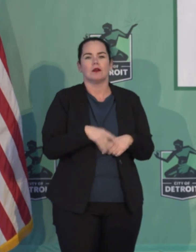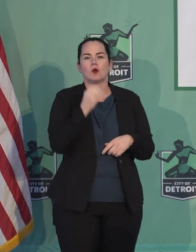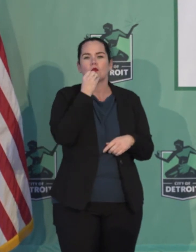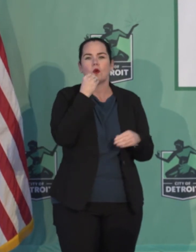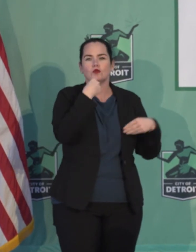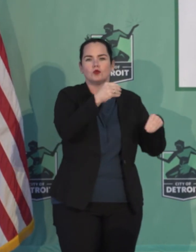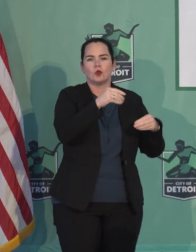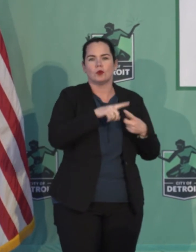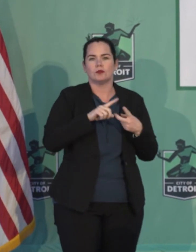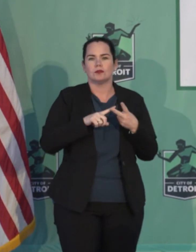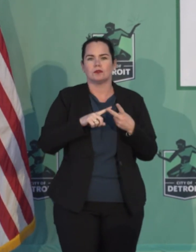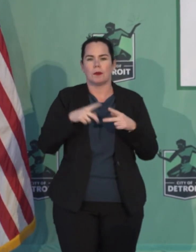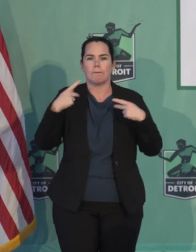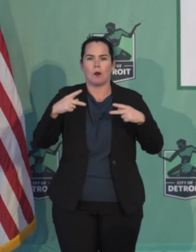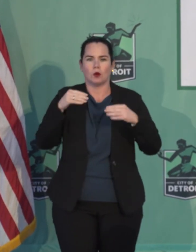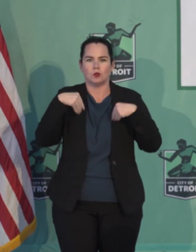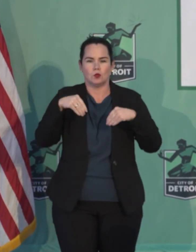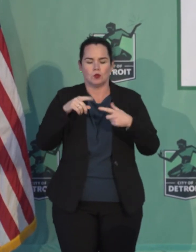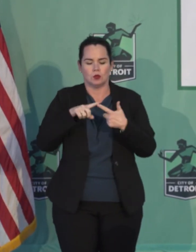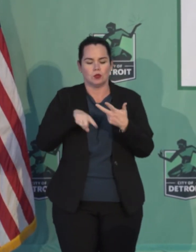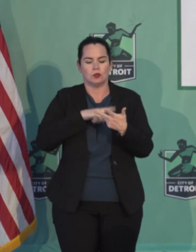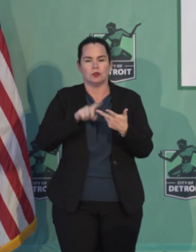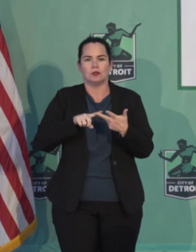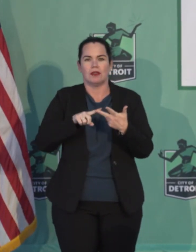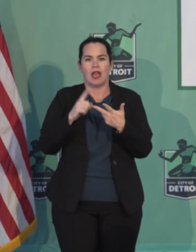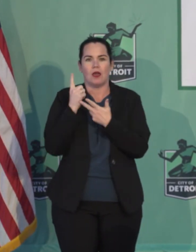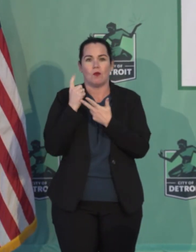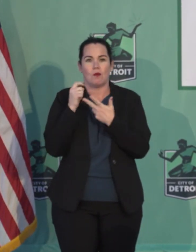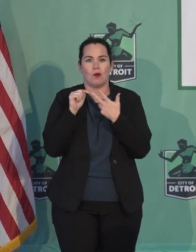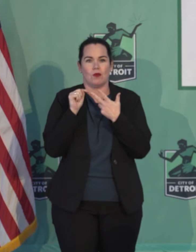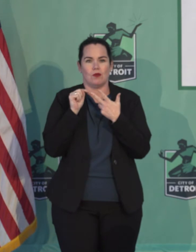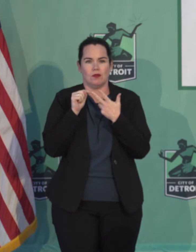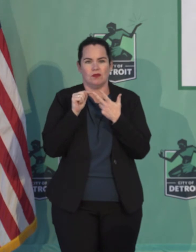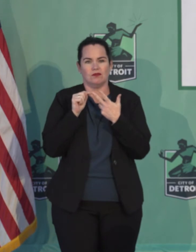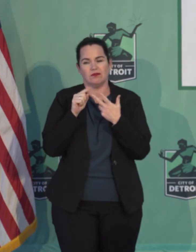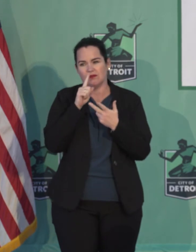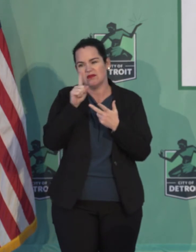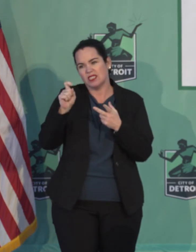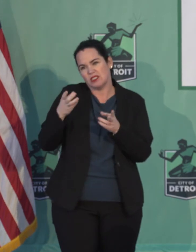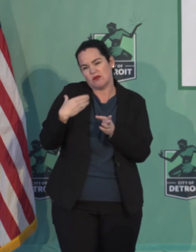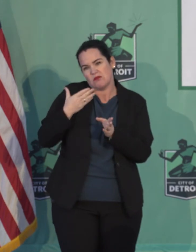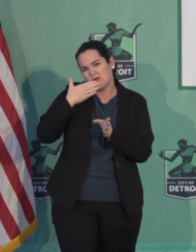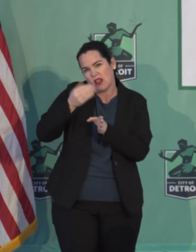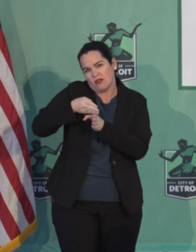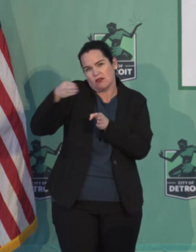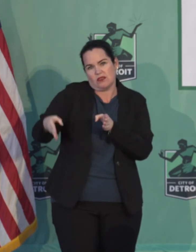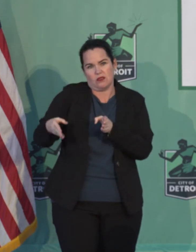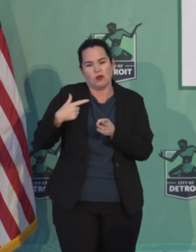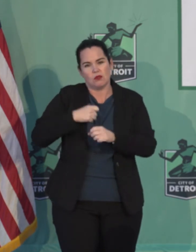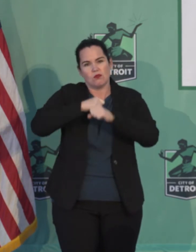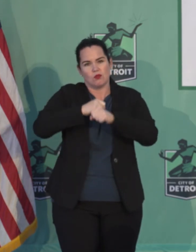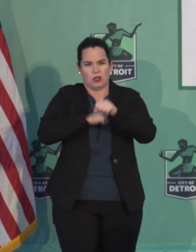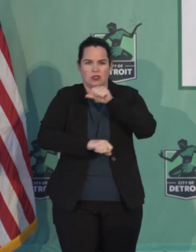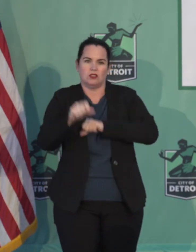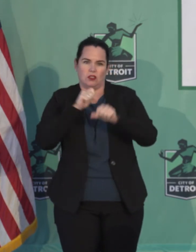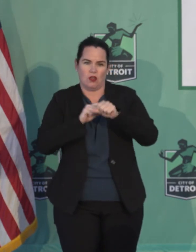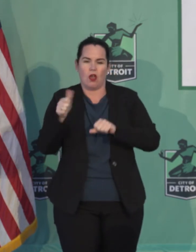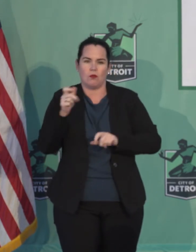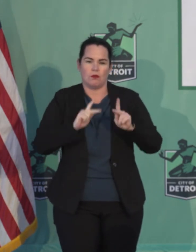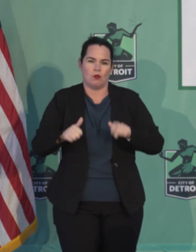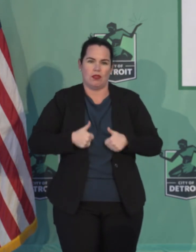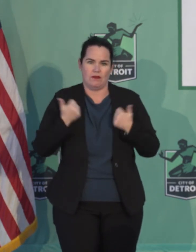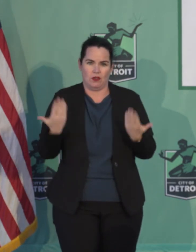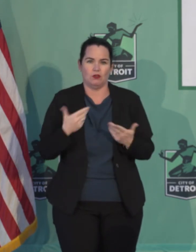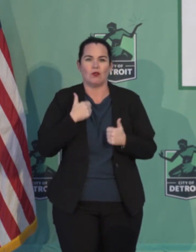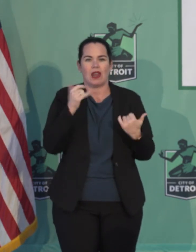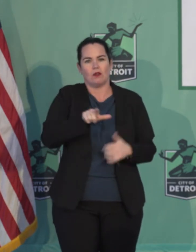there's another area that we need to be better neighbors to protect your fellow Detroiters. And to speak to that, our